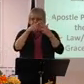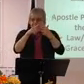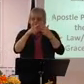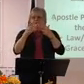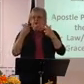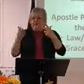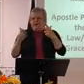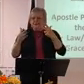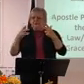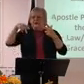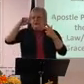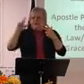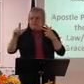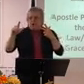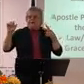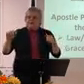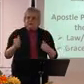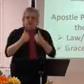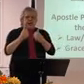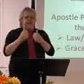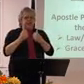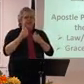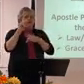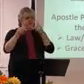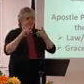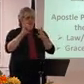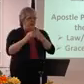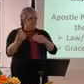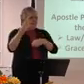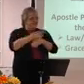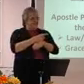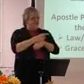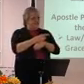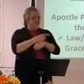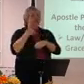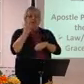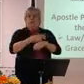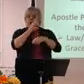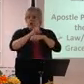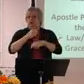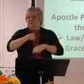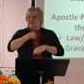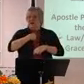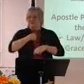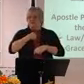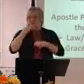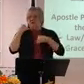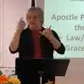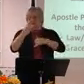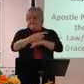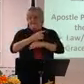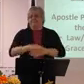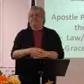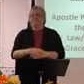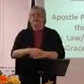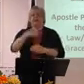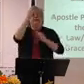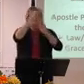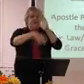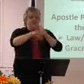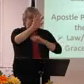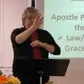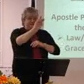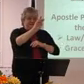Paul challenges the culture of that day that we can apply to us today. All right, chapter